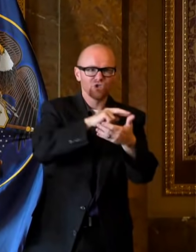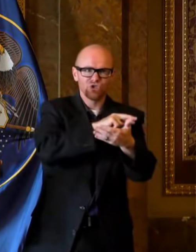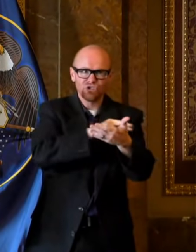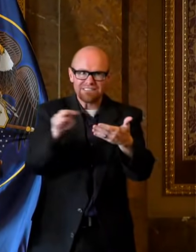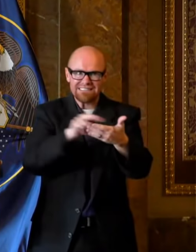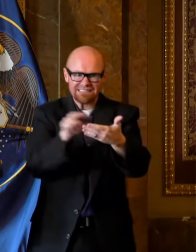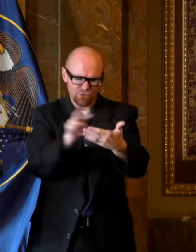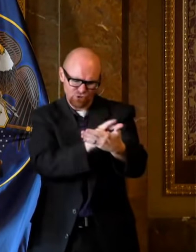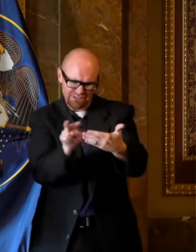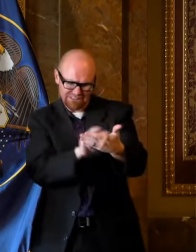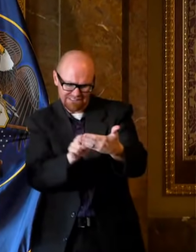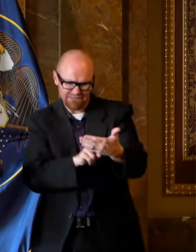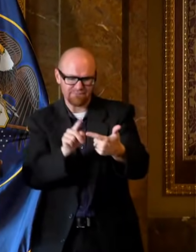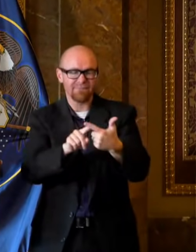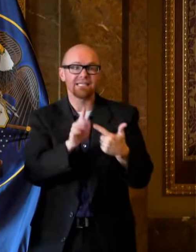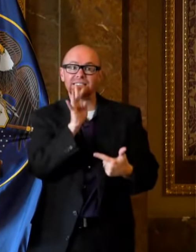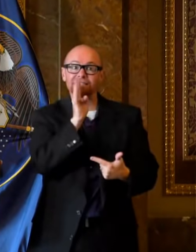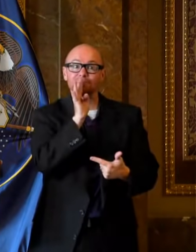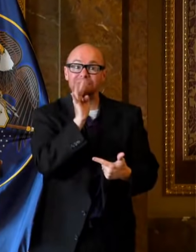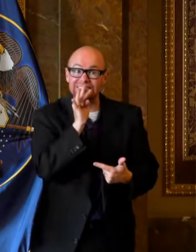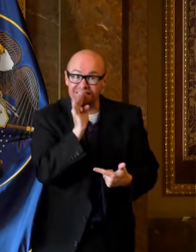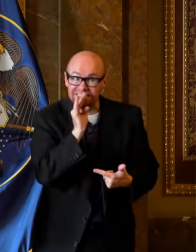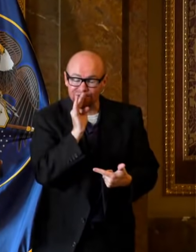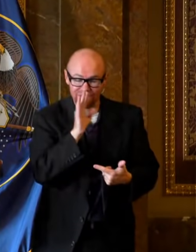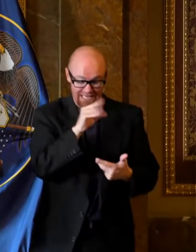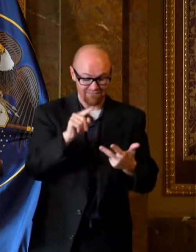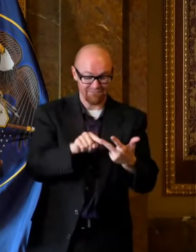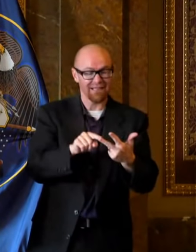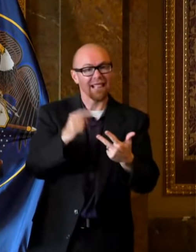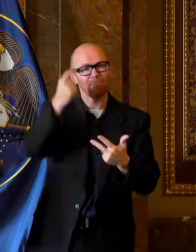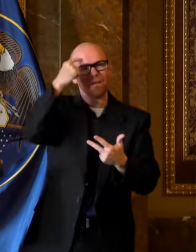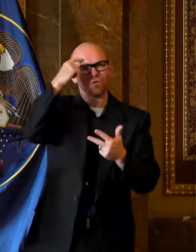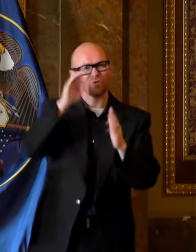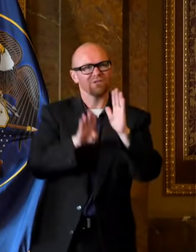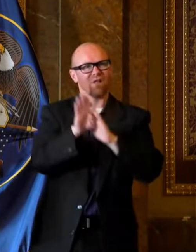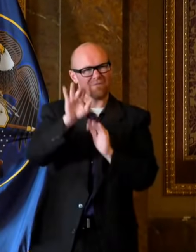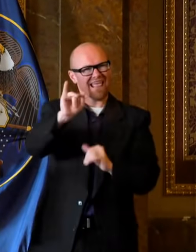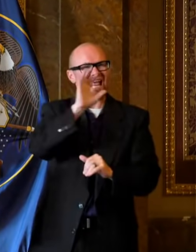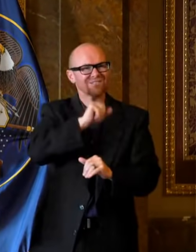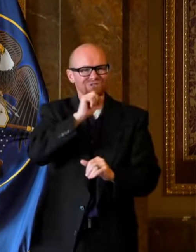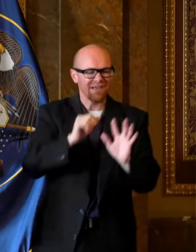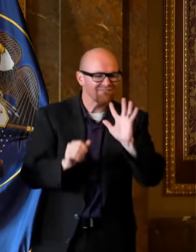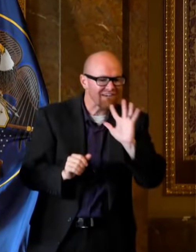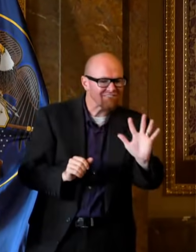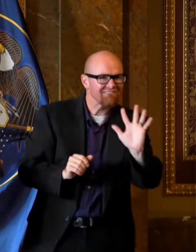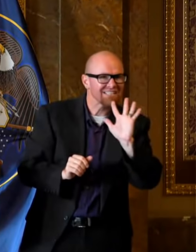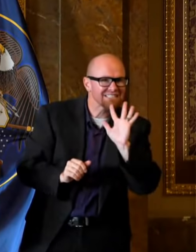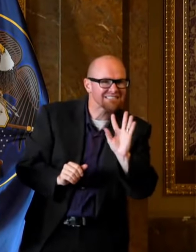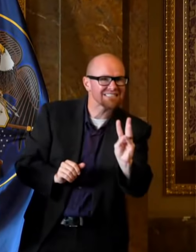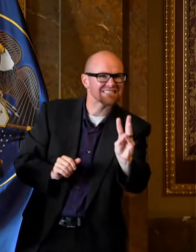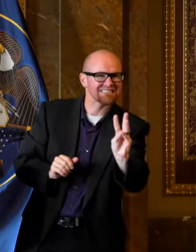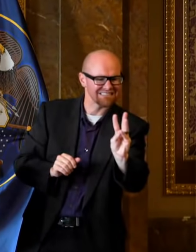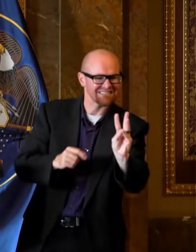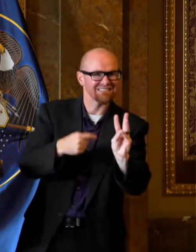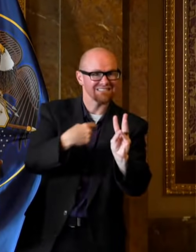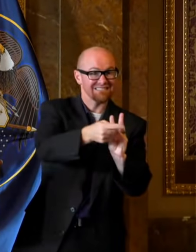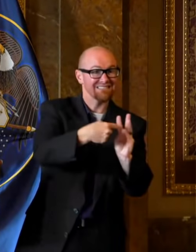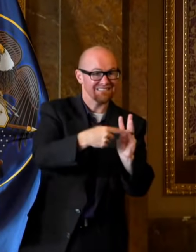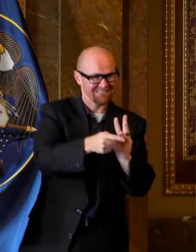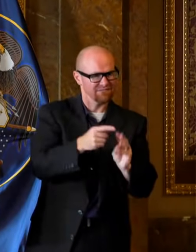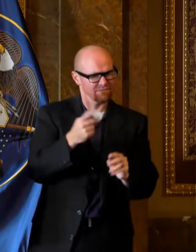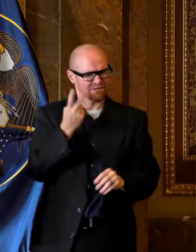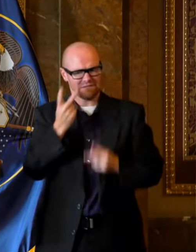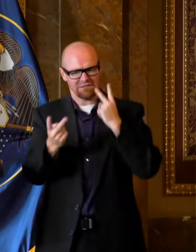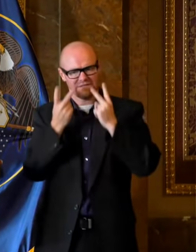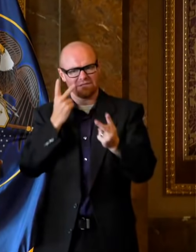speech and their mental development. There are reasons that some countries that are very pro-mask